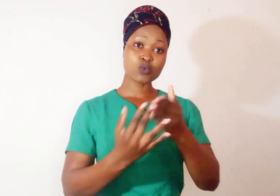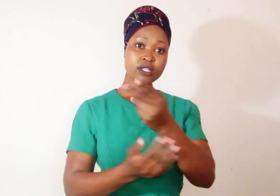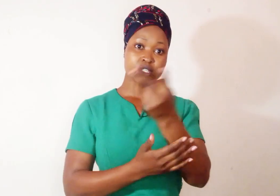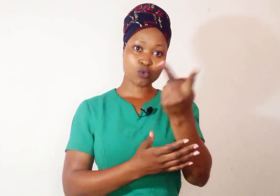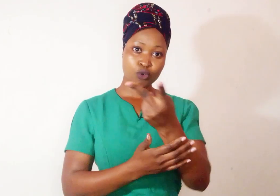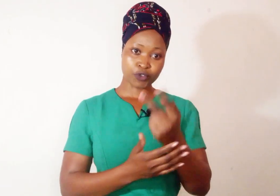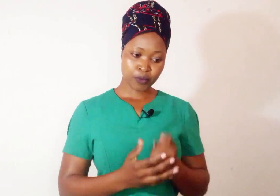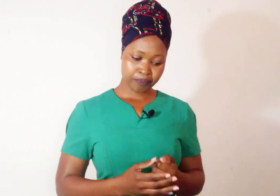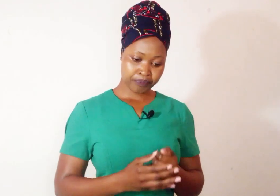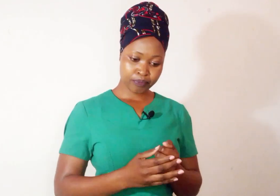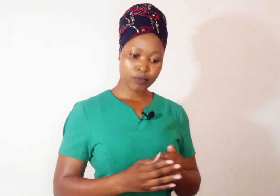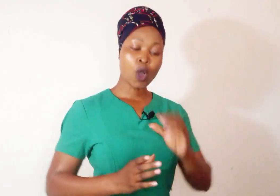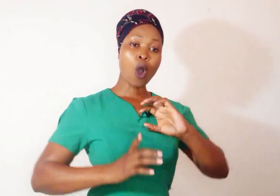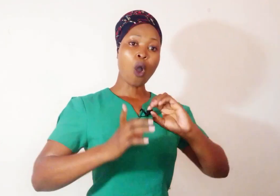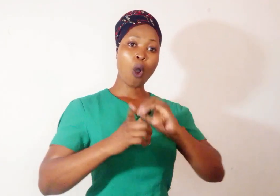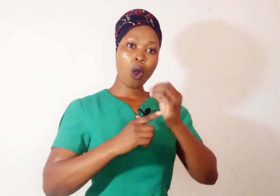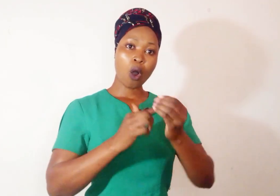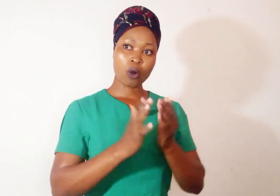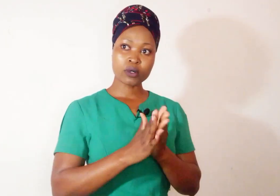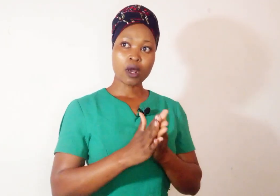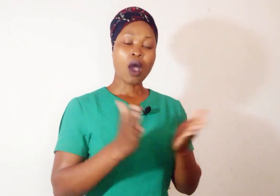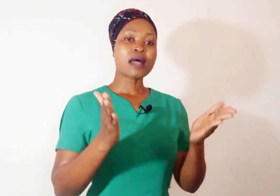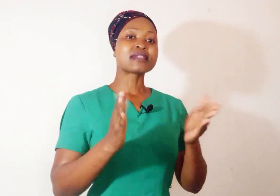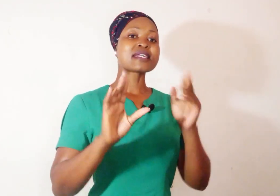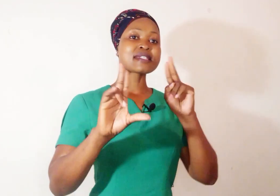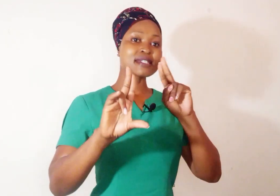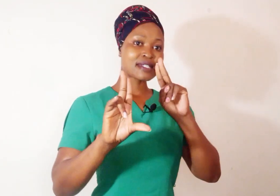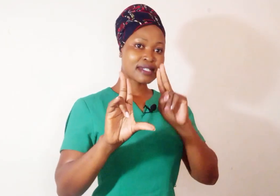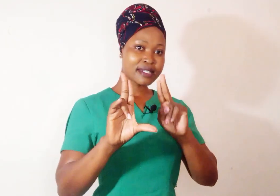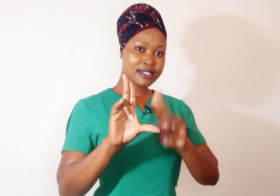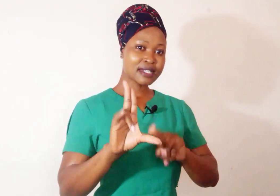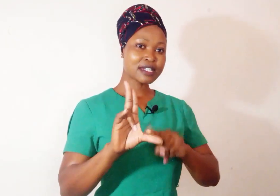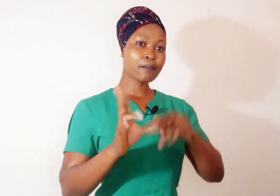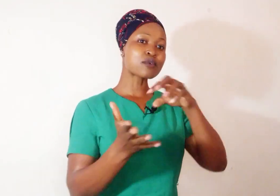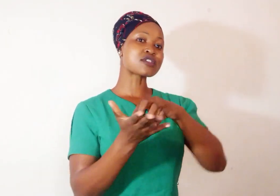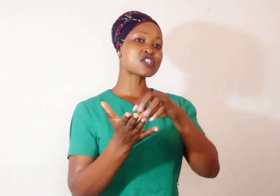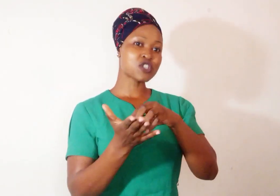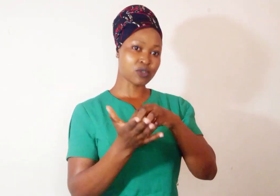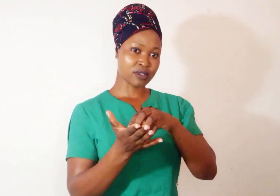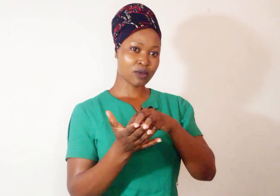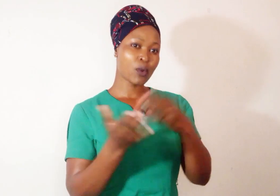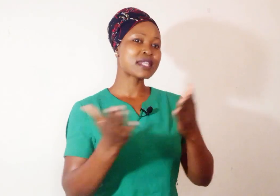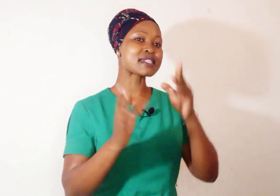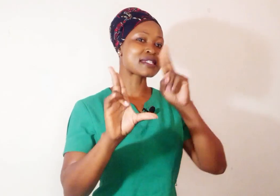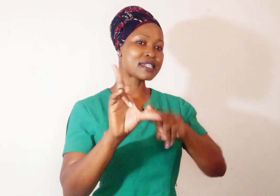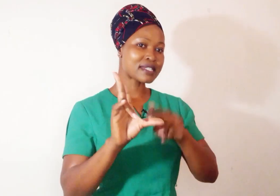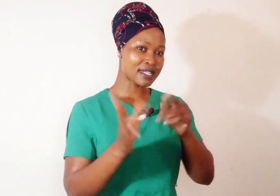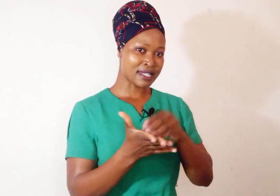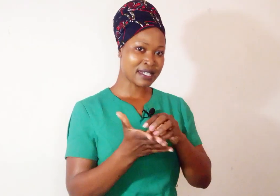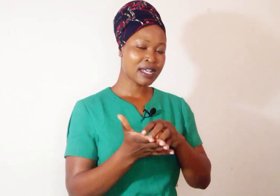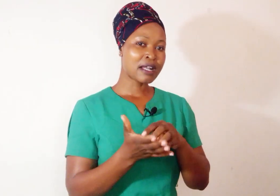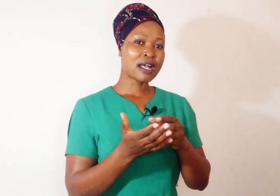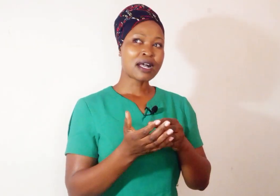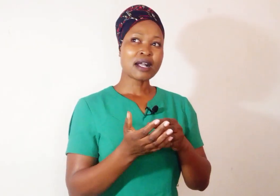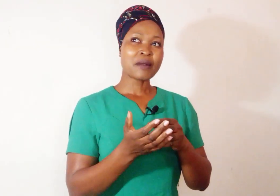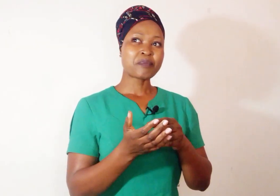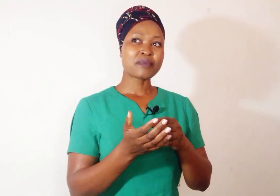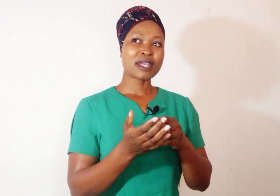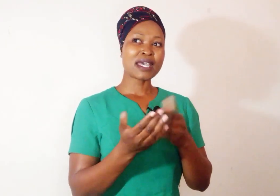between the two of you, or the sitting position where the seat is